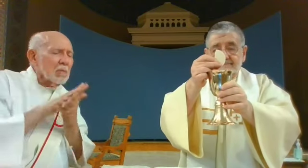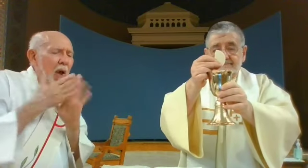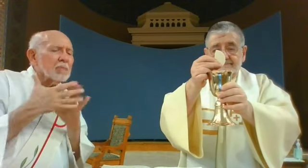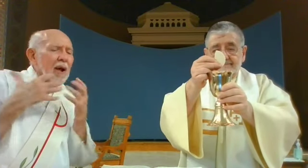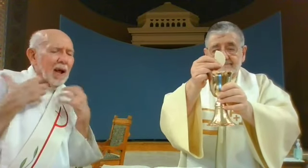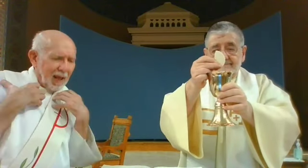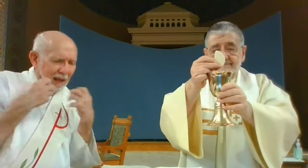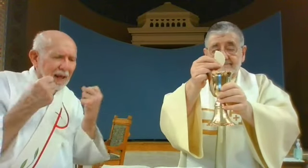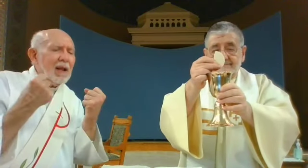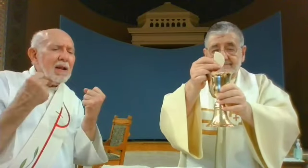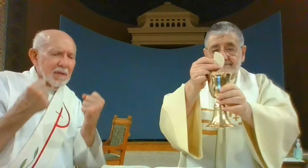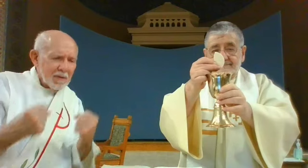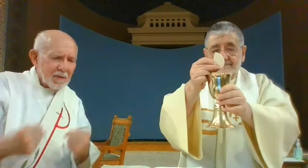soul shall be healed.